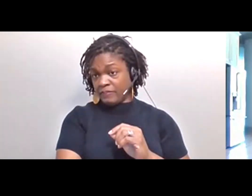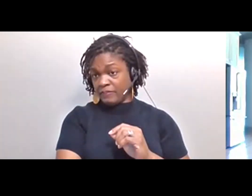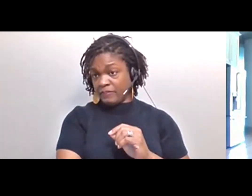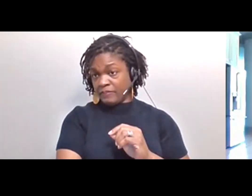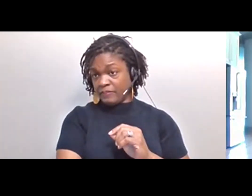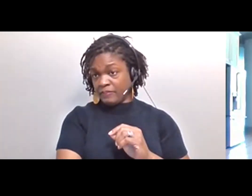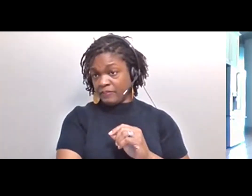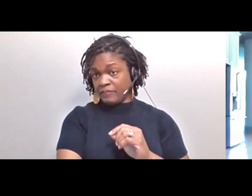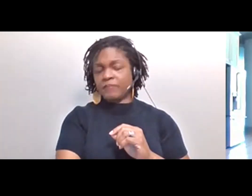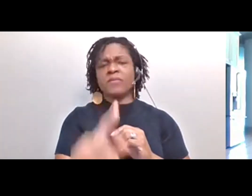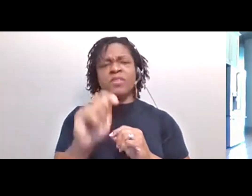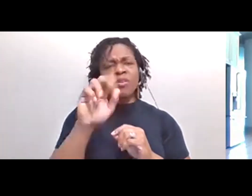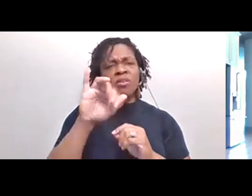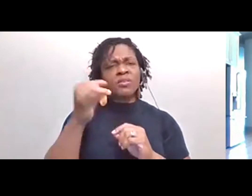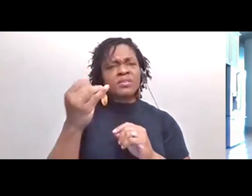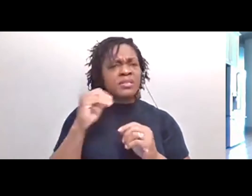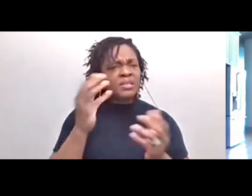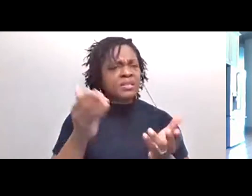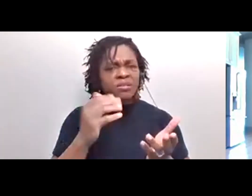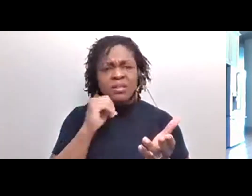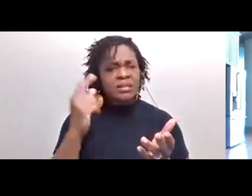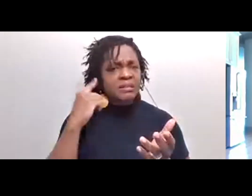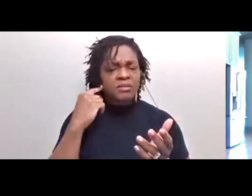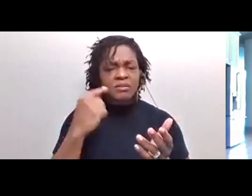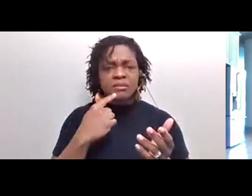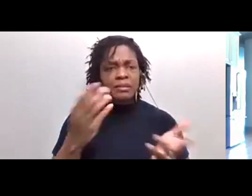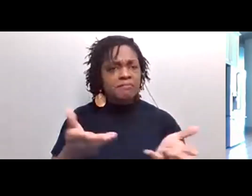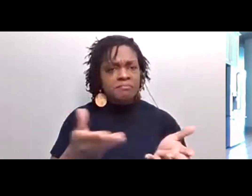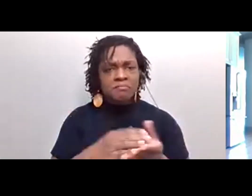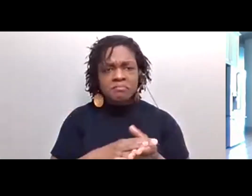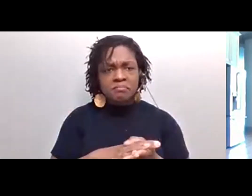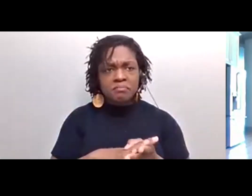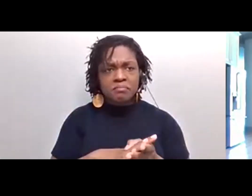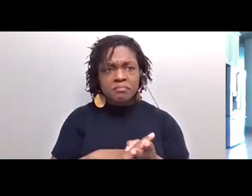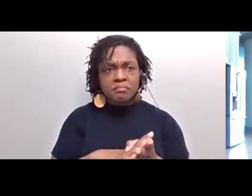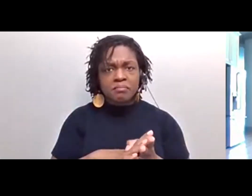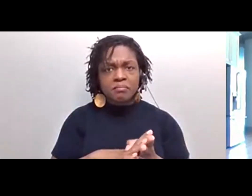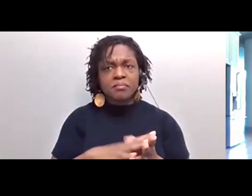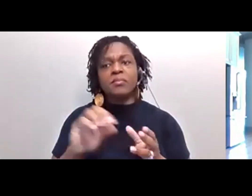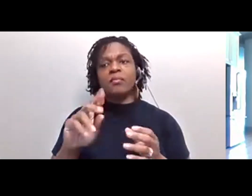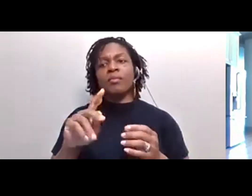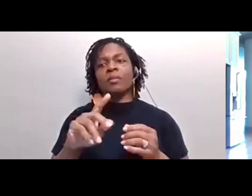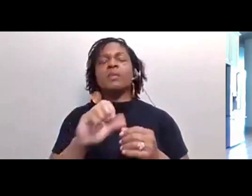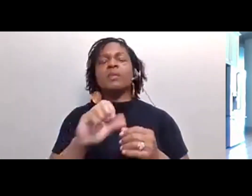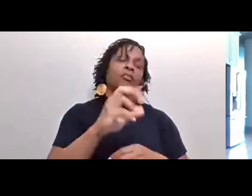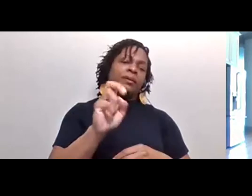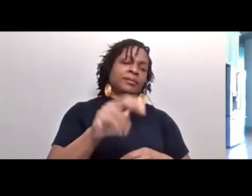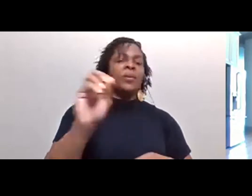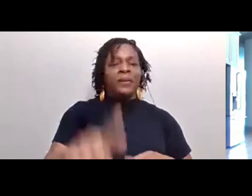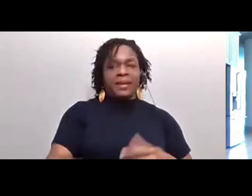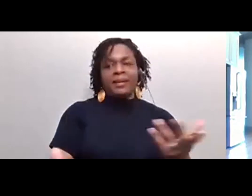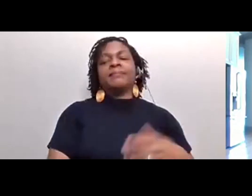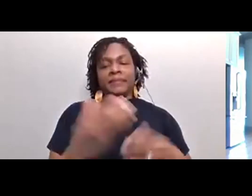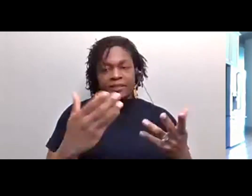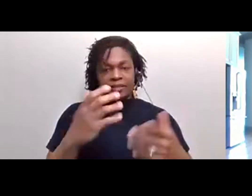Is Torch on? I didn't hear her in the roll call. Okay, well, okay, this is